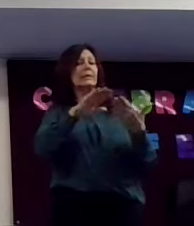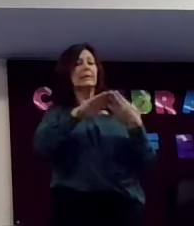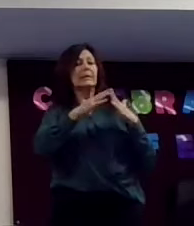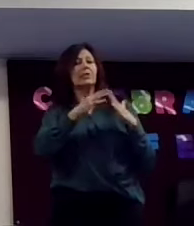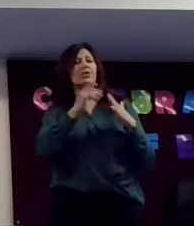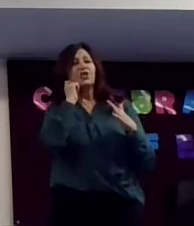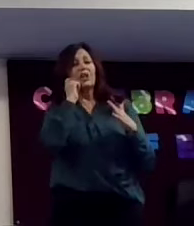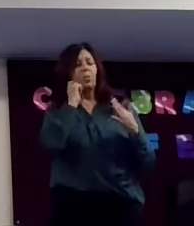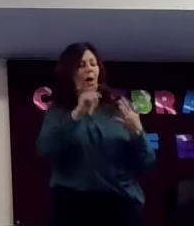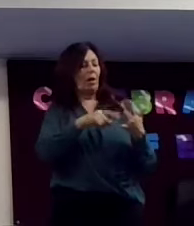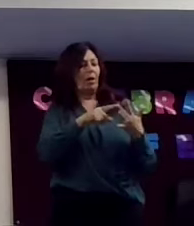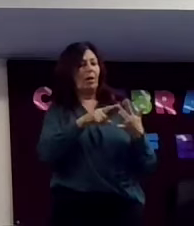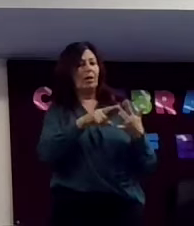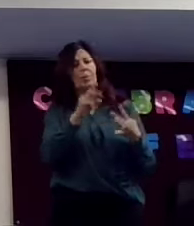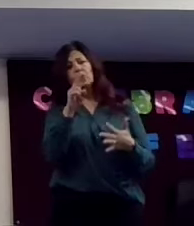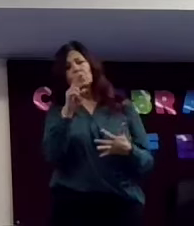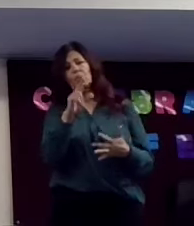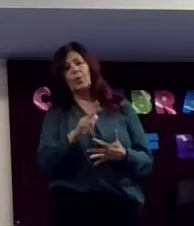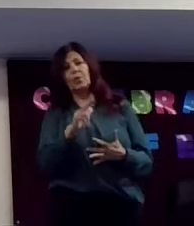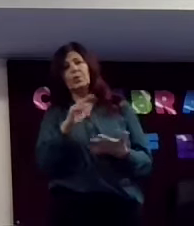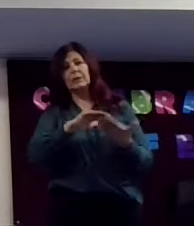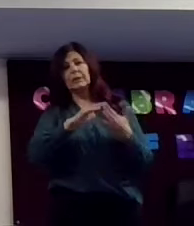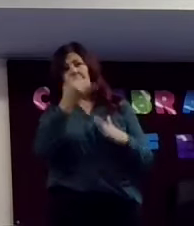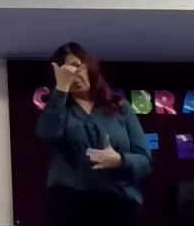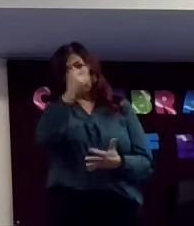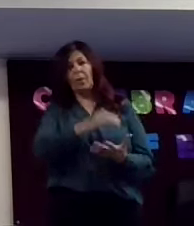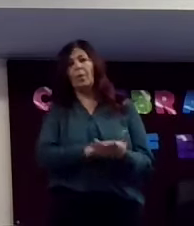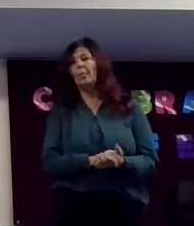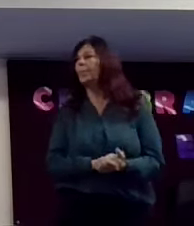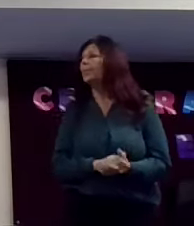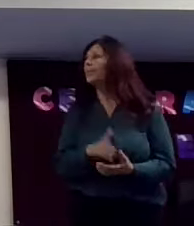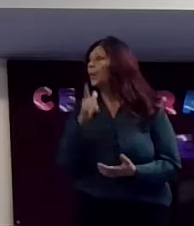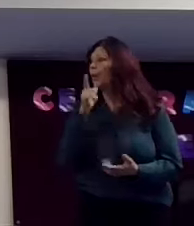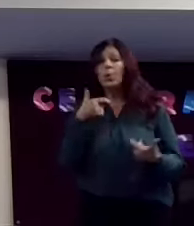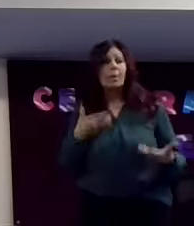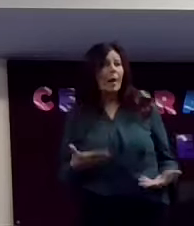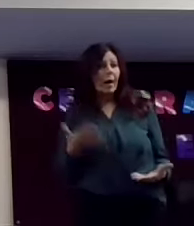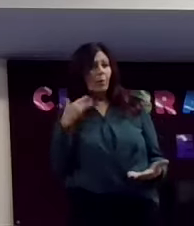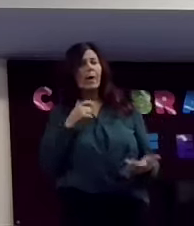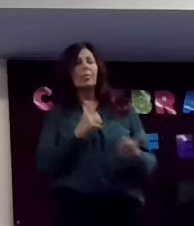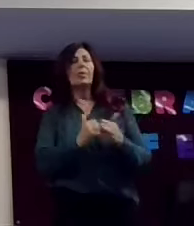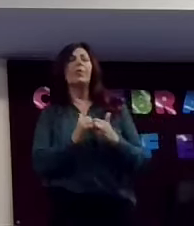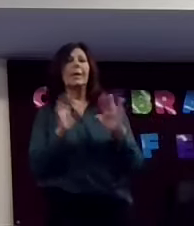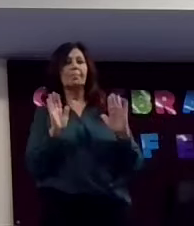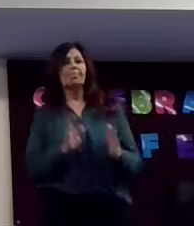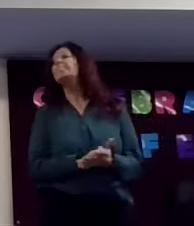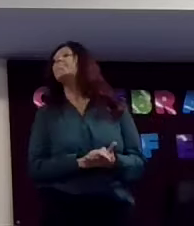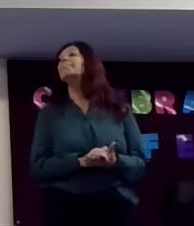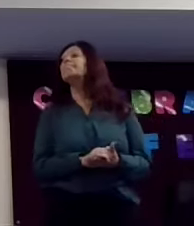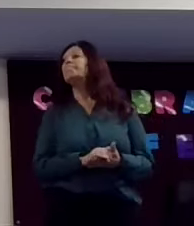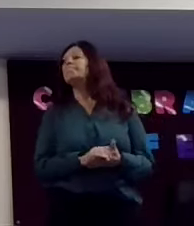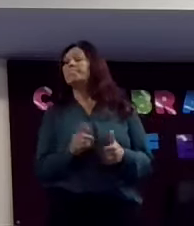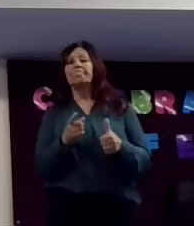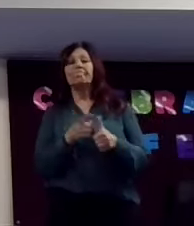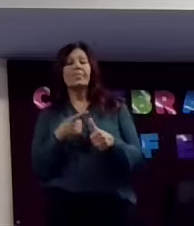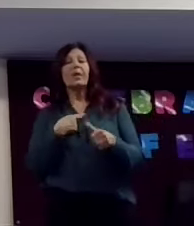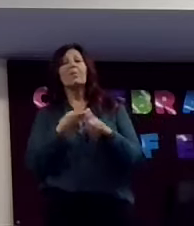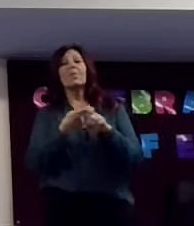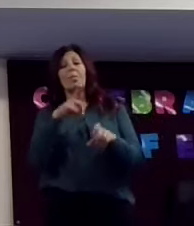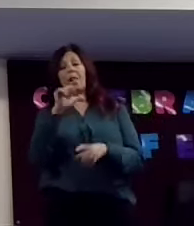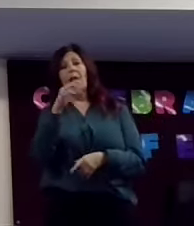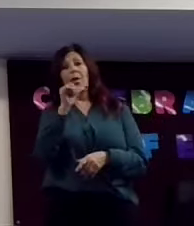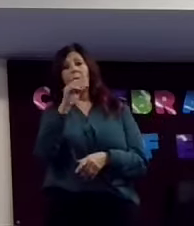of Cheektowaga, and about 2/3 of the city of Buffalo. Okay. So who am I and why am I running? First of all, I'm from